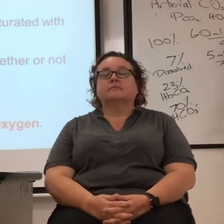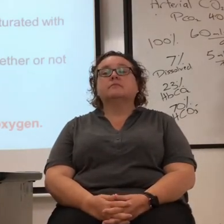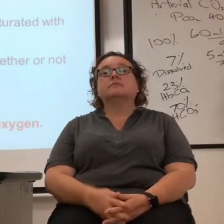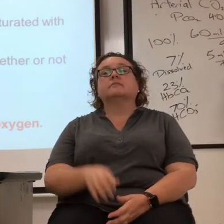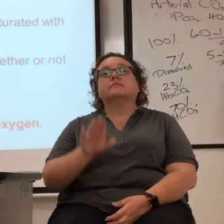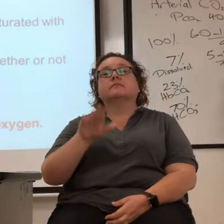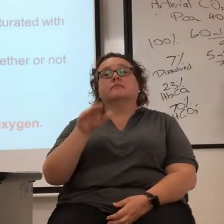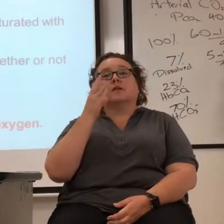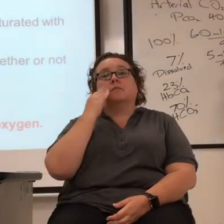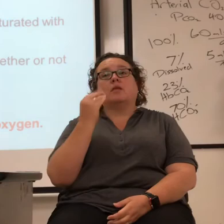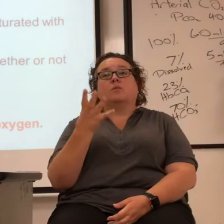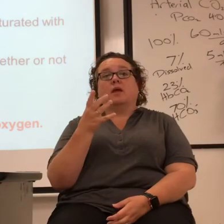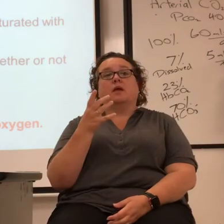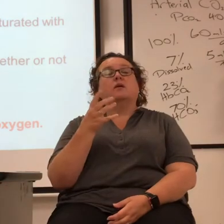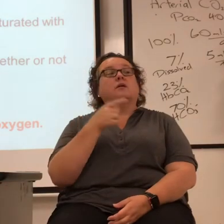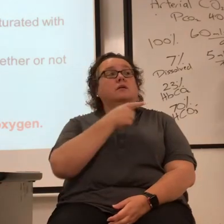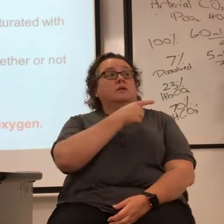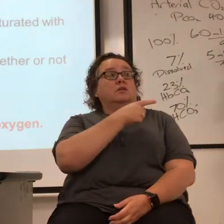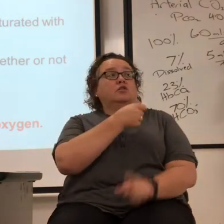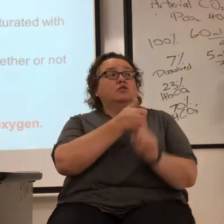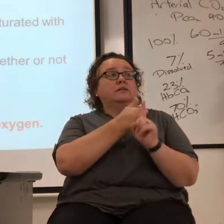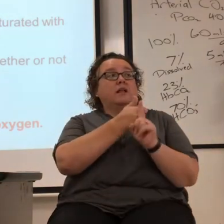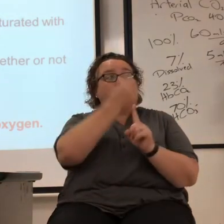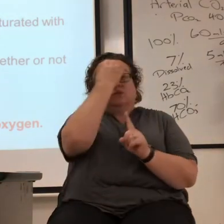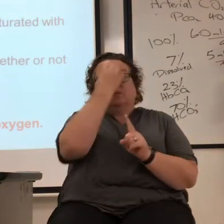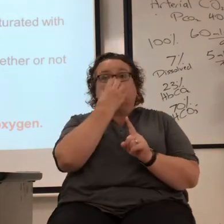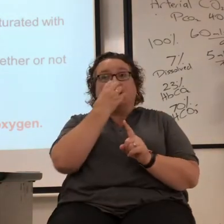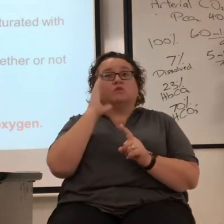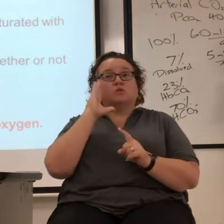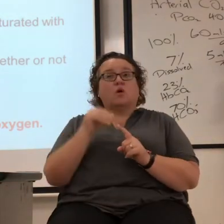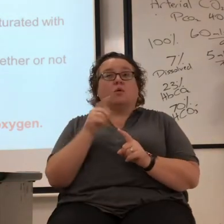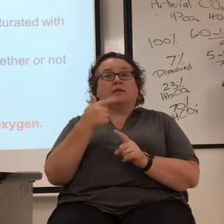By the way, since you scuba dive, do you know the gas mix in the tank that they give you?